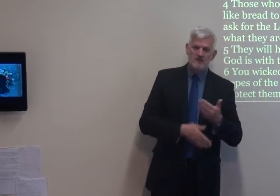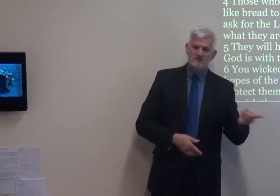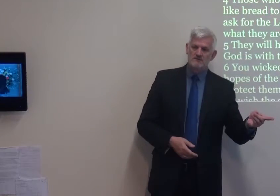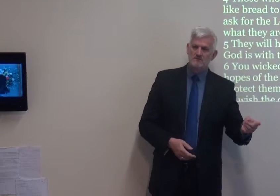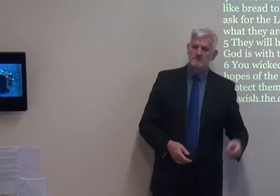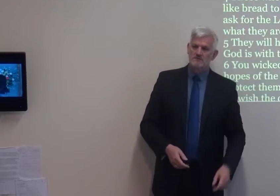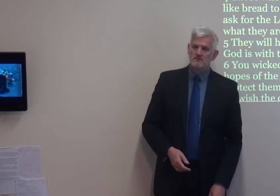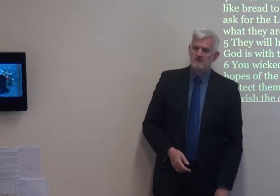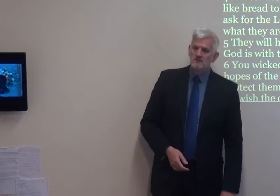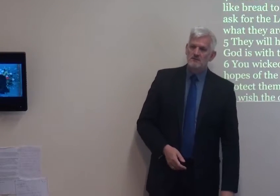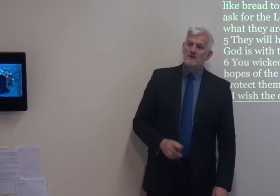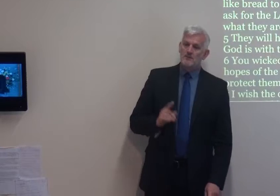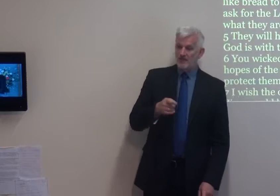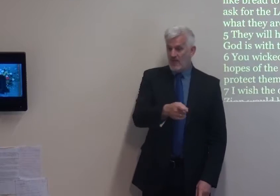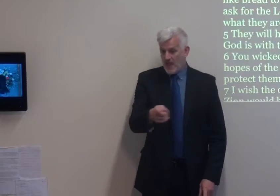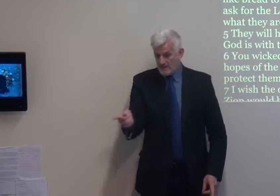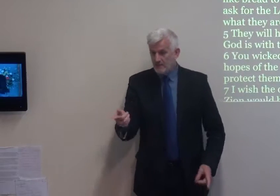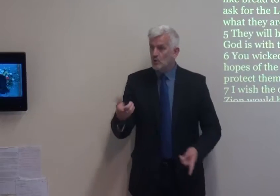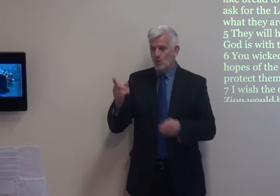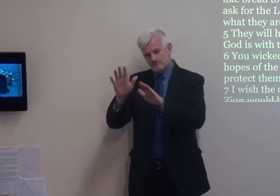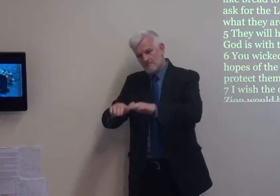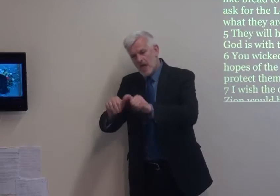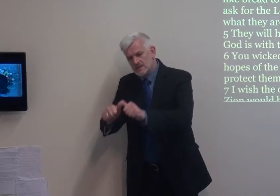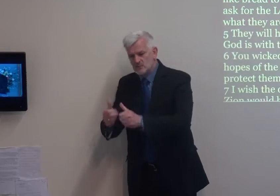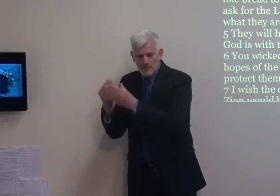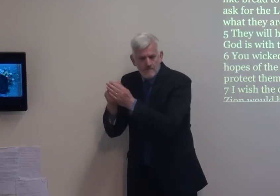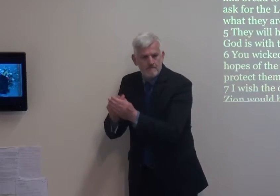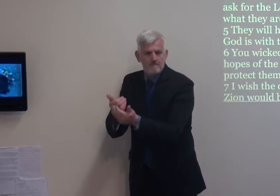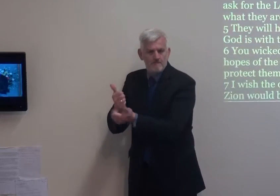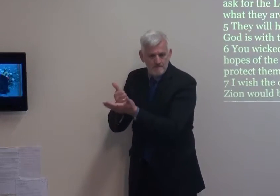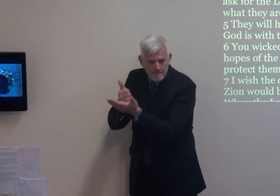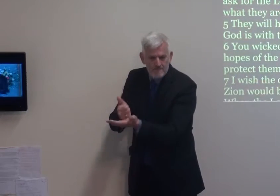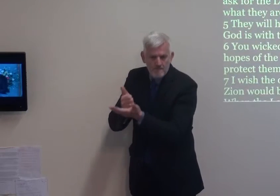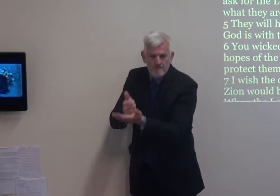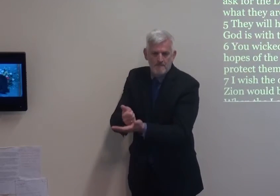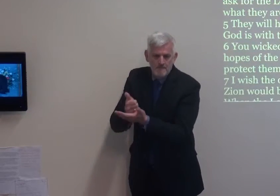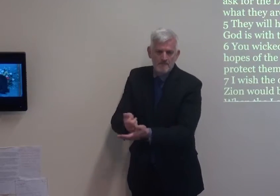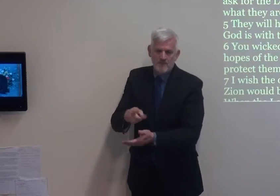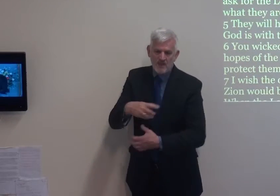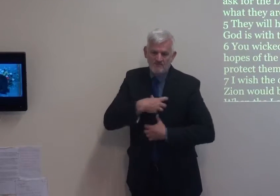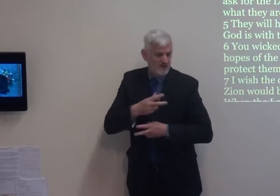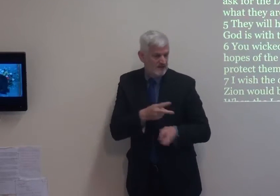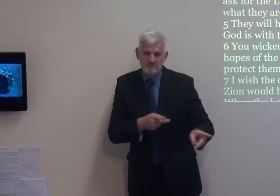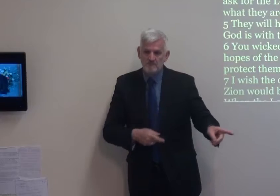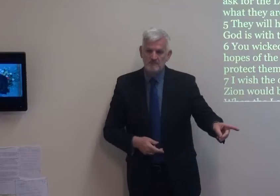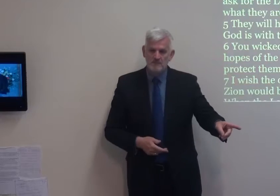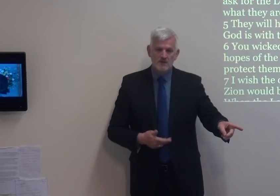in the generation of the righteous. Ye have shamed the counsel of the poor, because the Lord